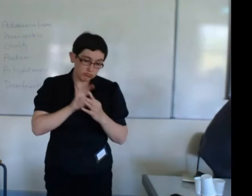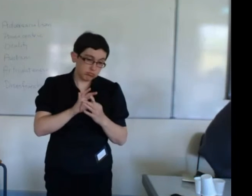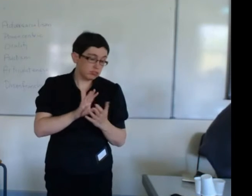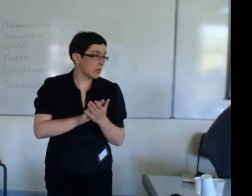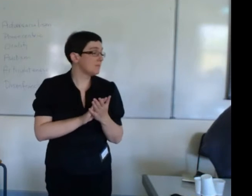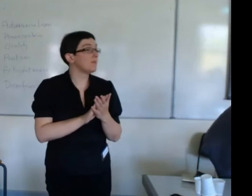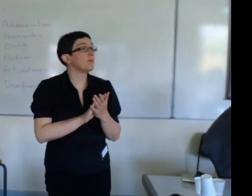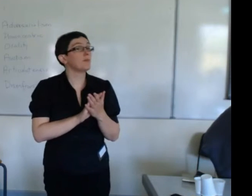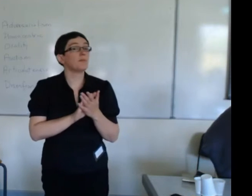of the things,